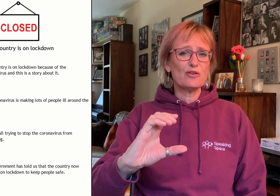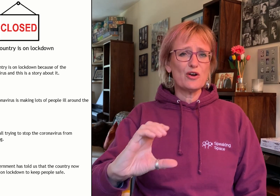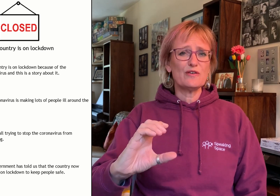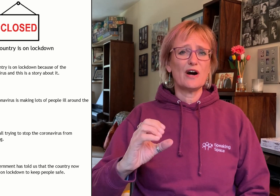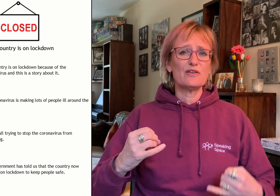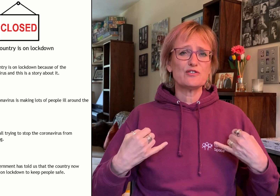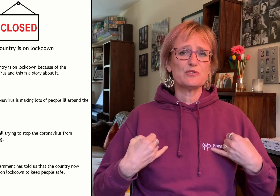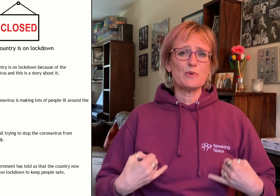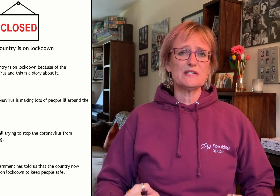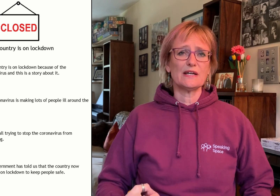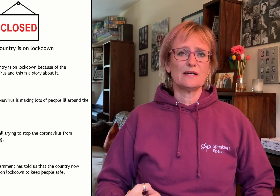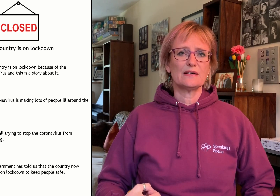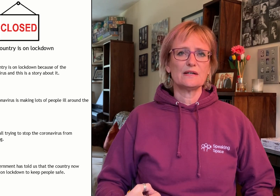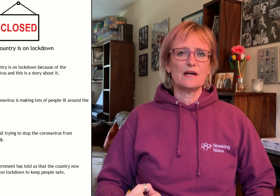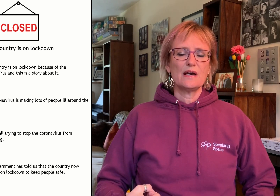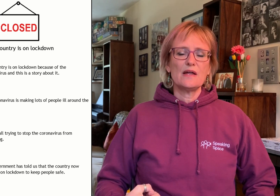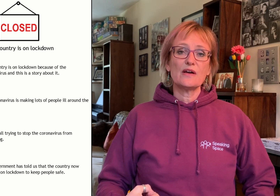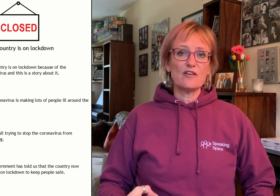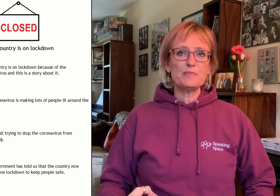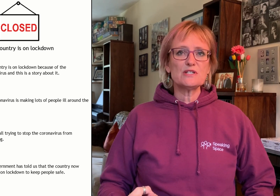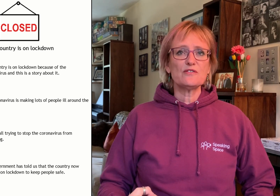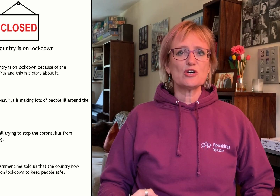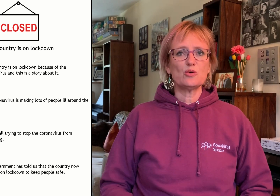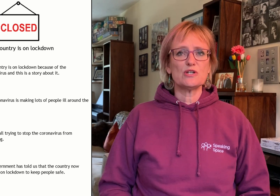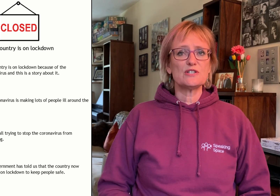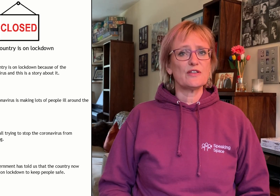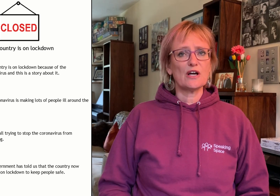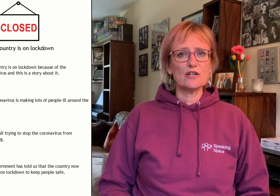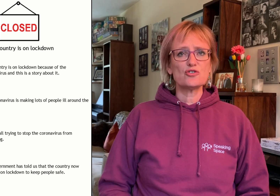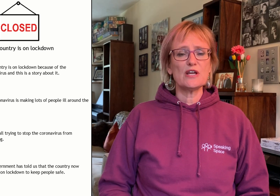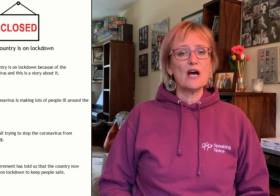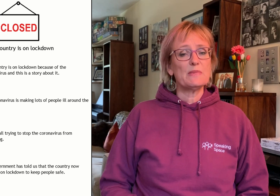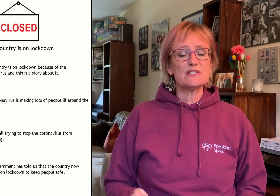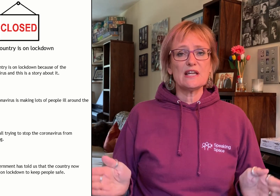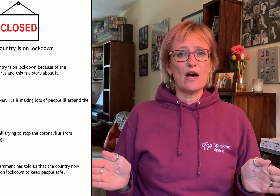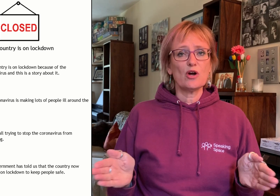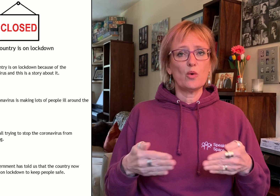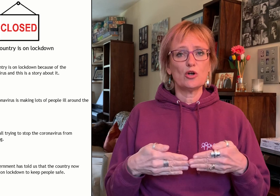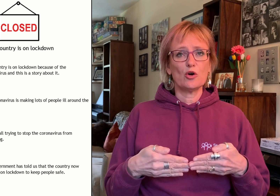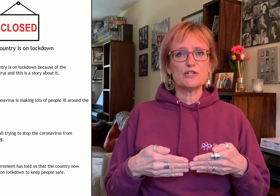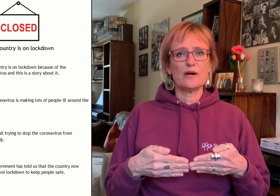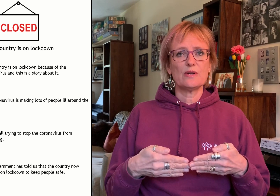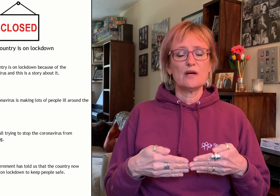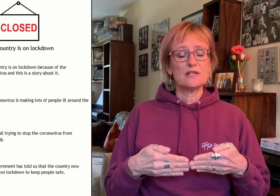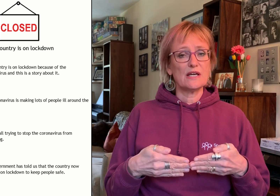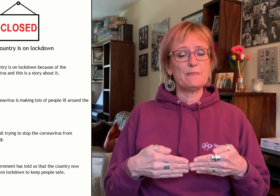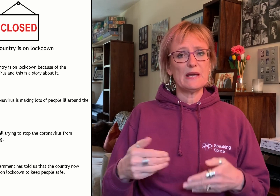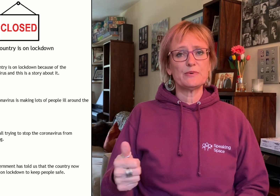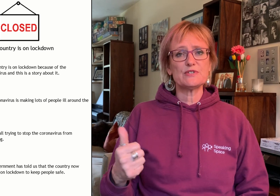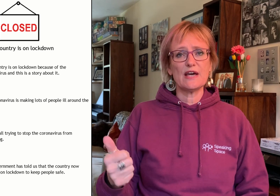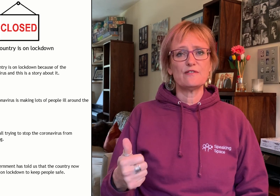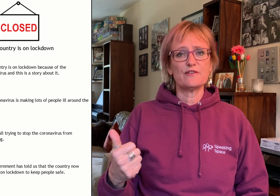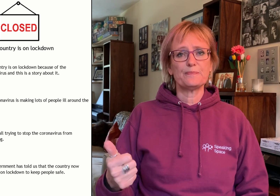the coronavirus from spreading. The government have told us that the country must now go on lockdown to